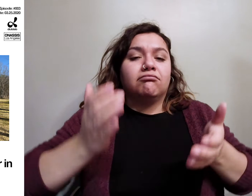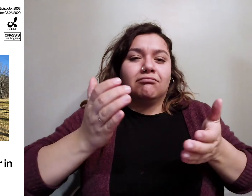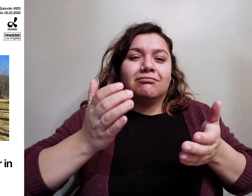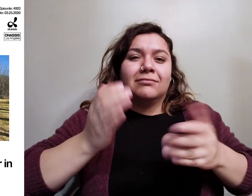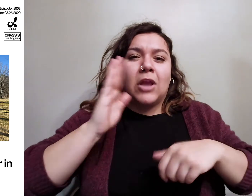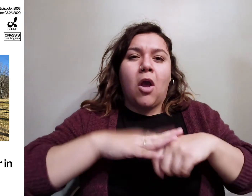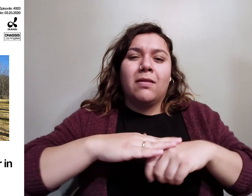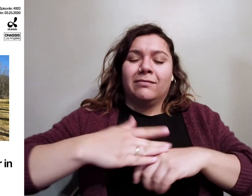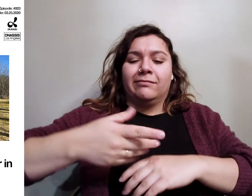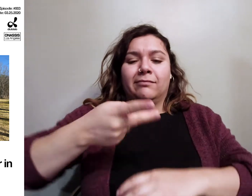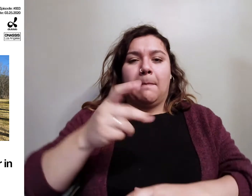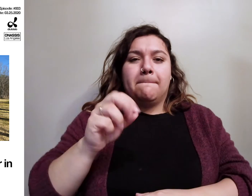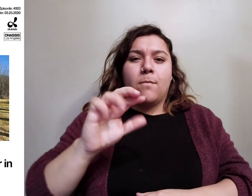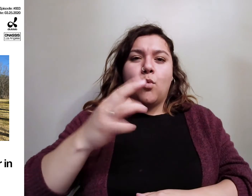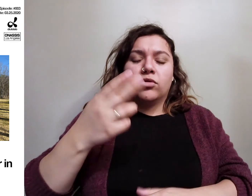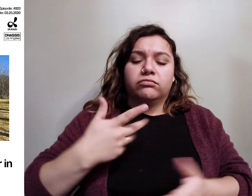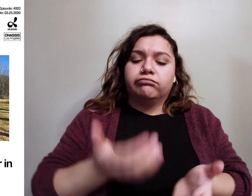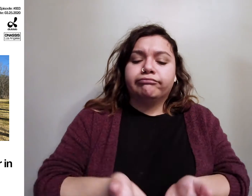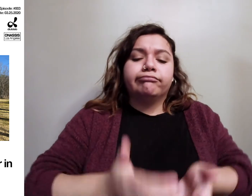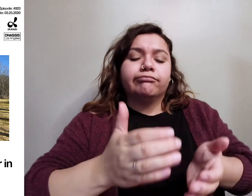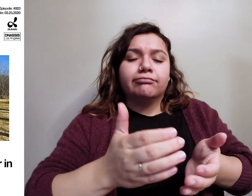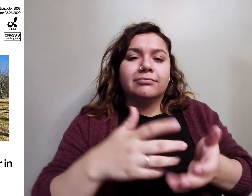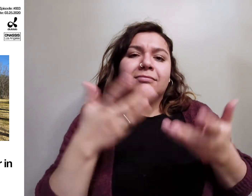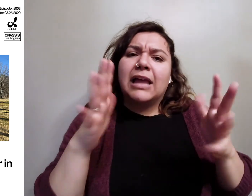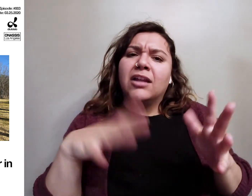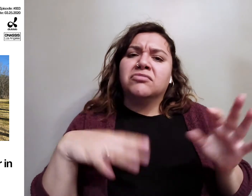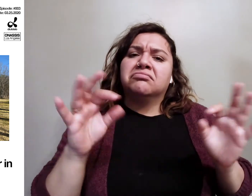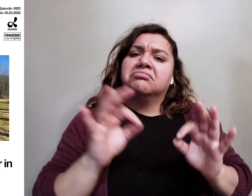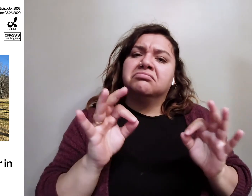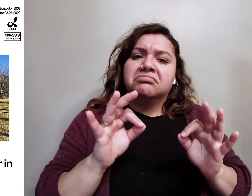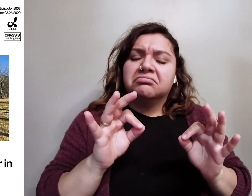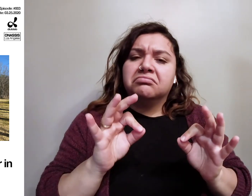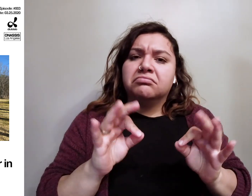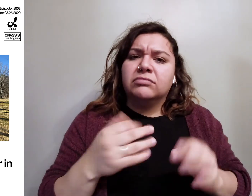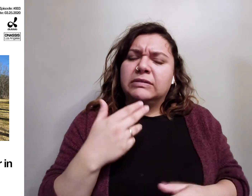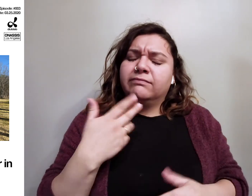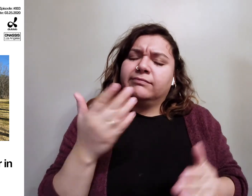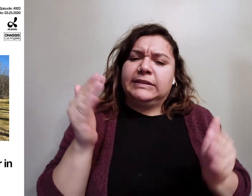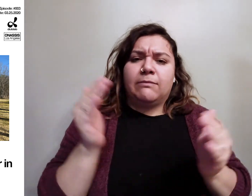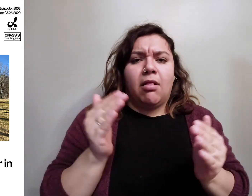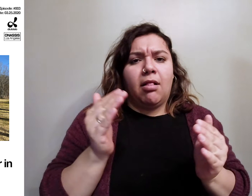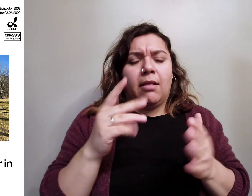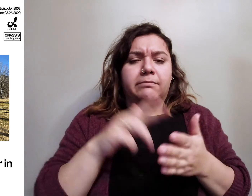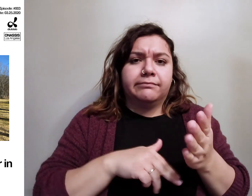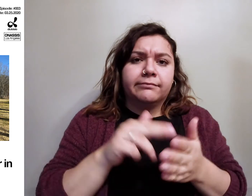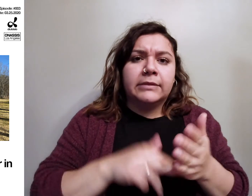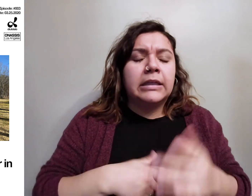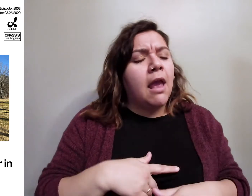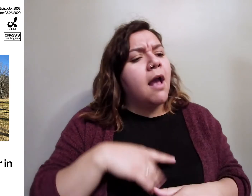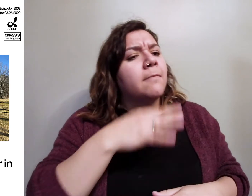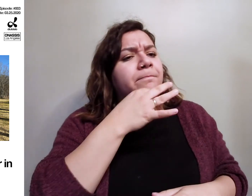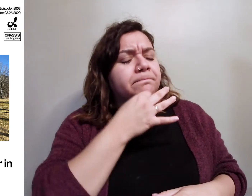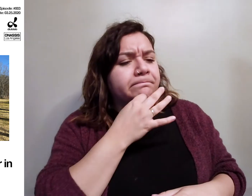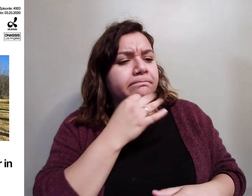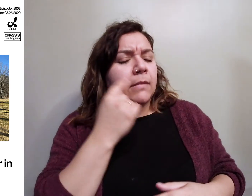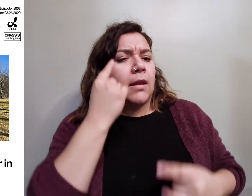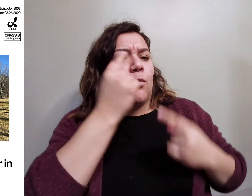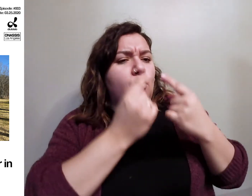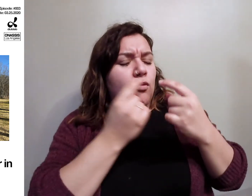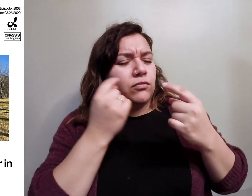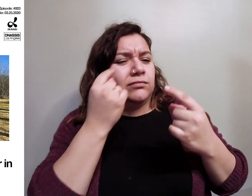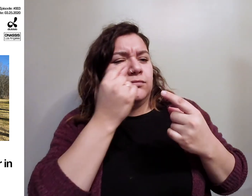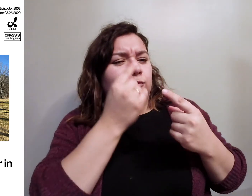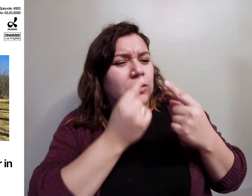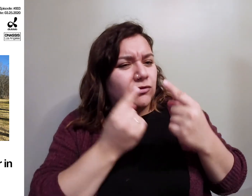are doing these days. I will be speaking to them on these quarantine tapes very soon because I think it's